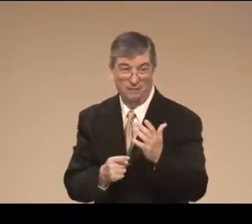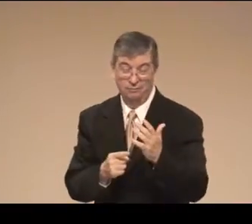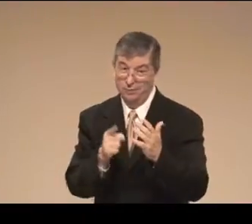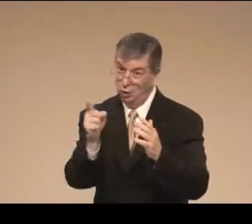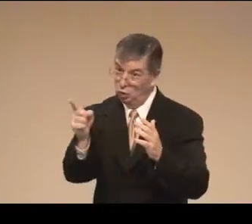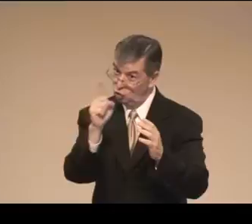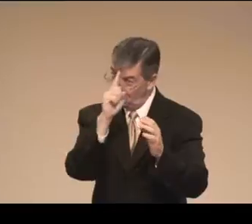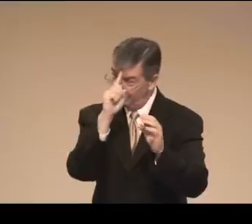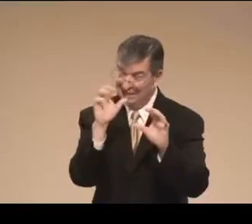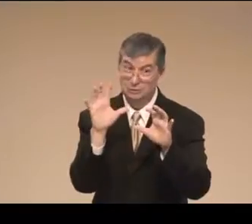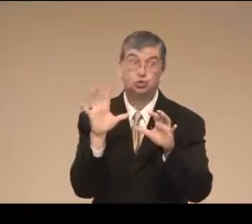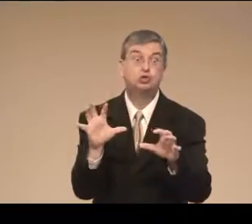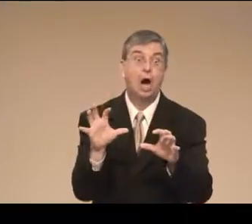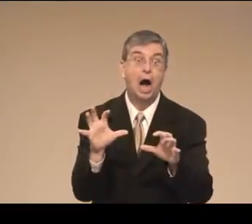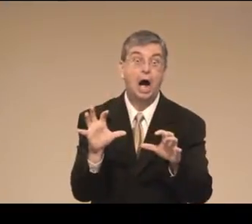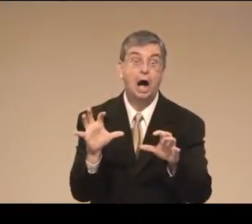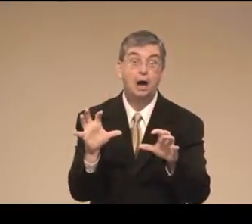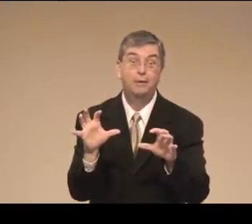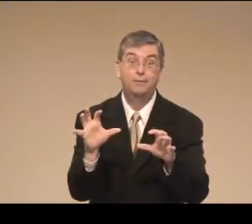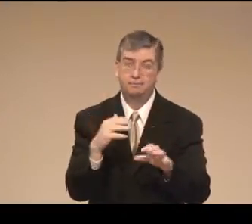But guess what? Shocked. You'd be shocked.